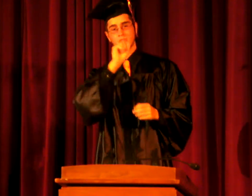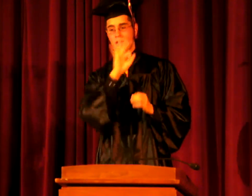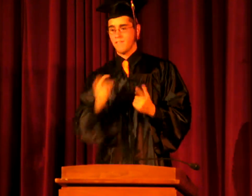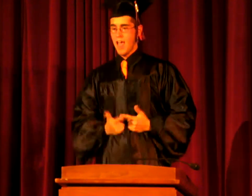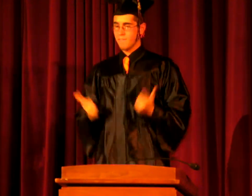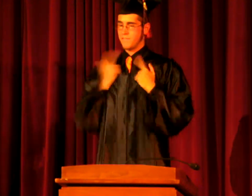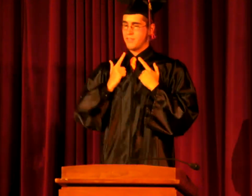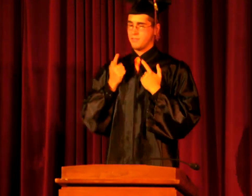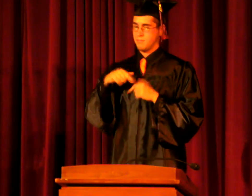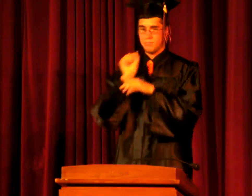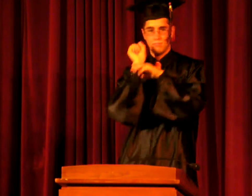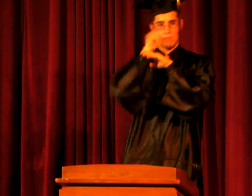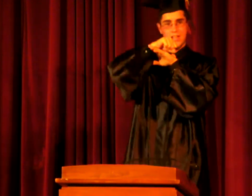But here we are.